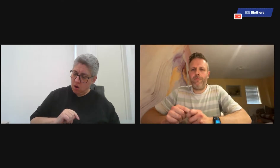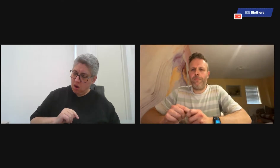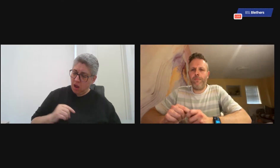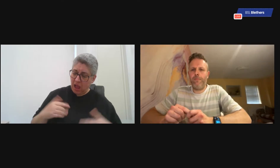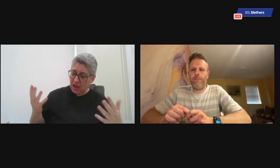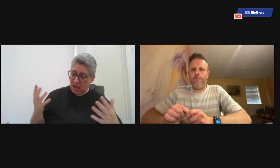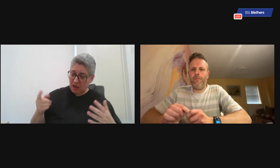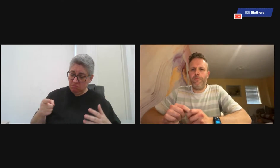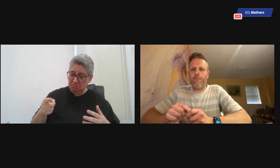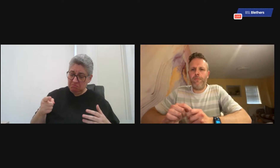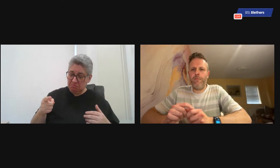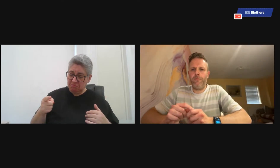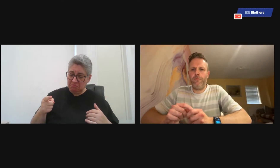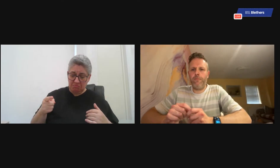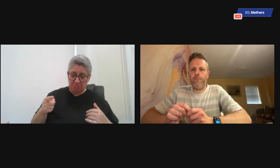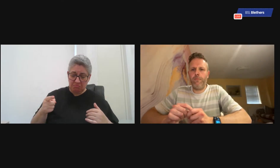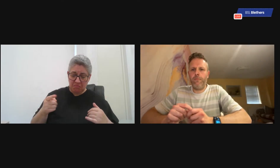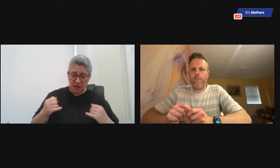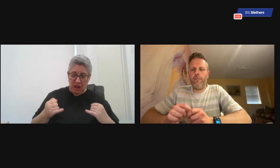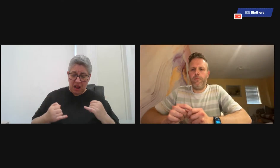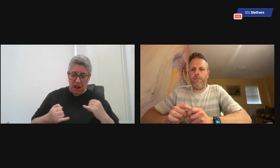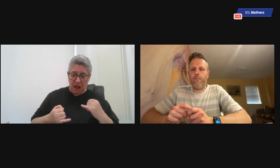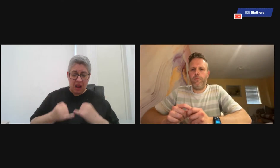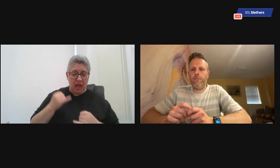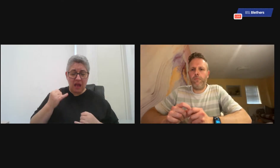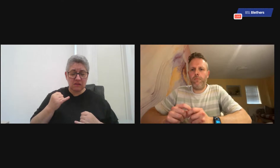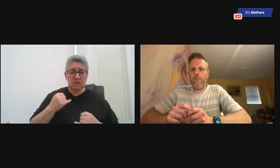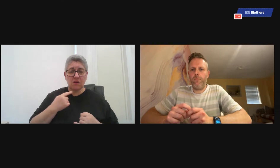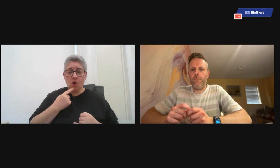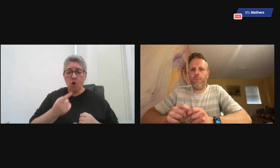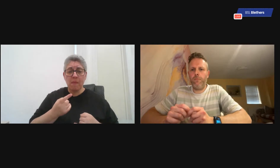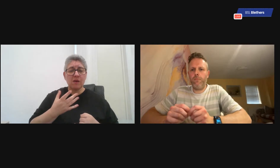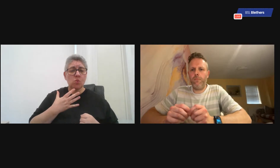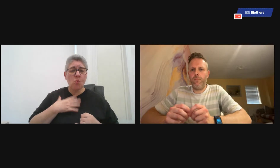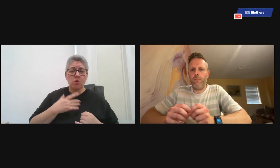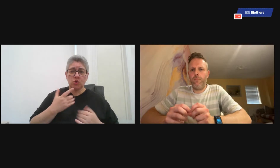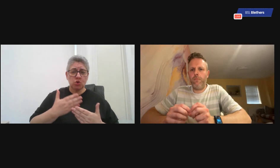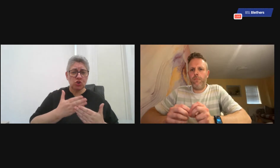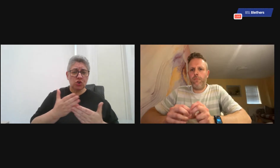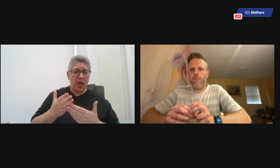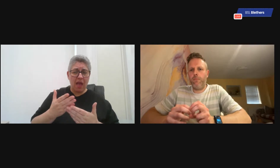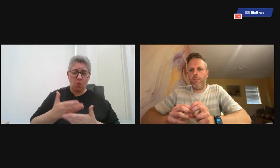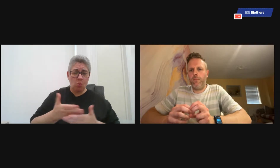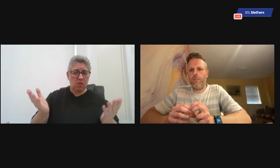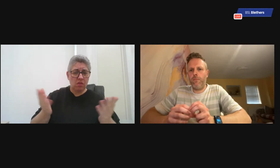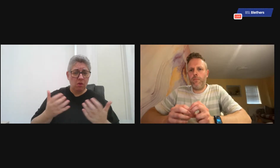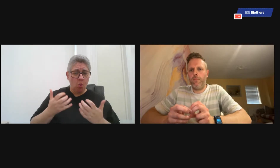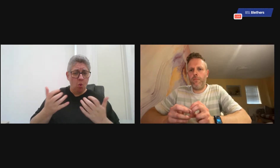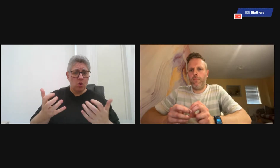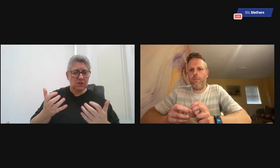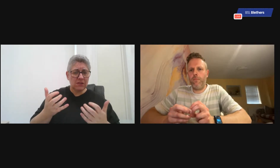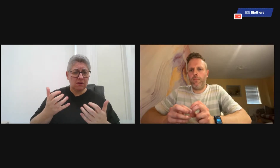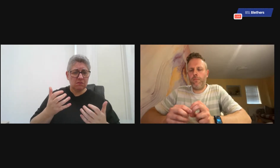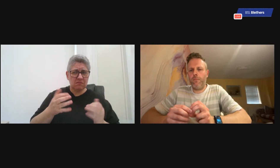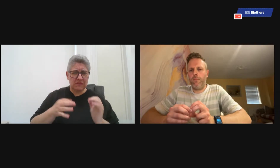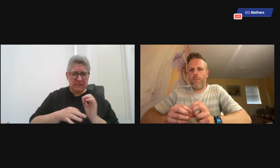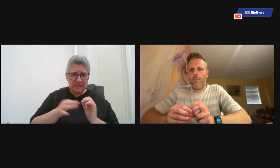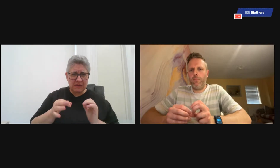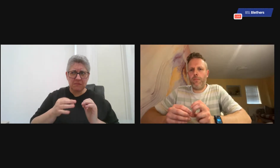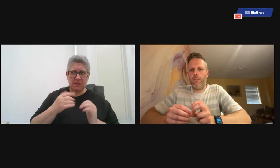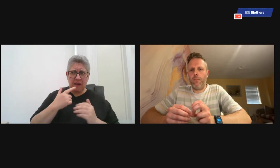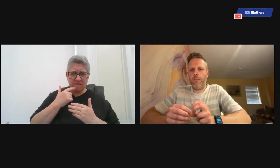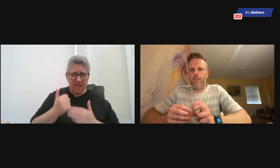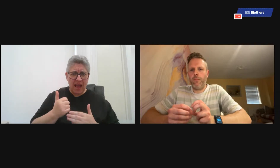hopefully we can get more new, fresh people involved in fostering. Any